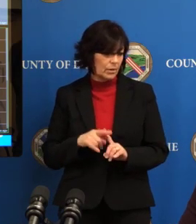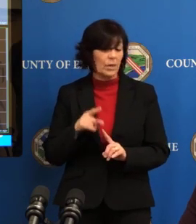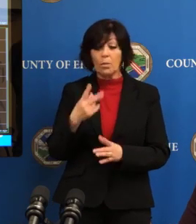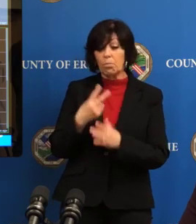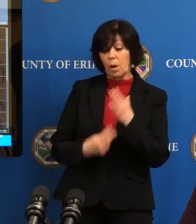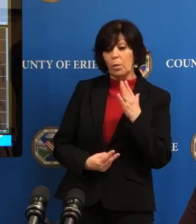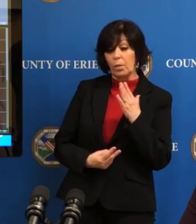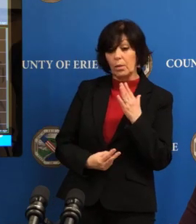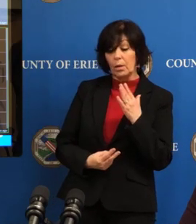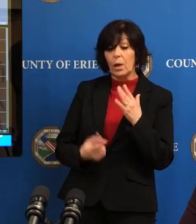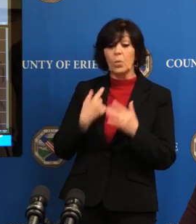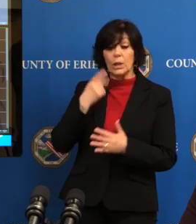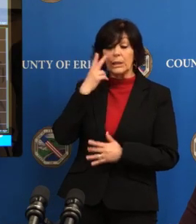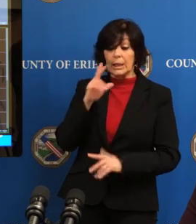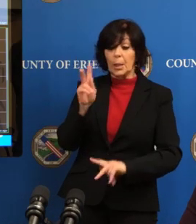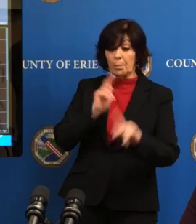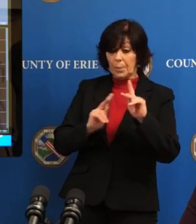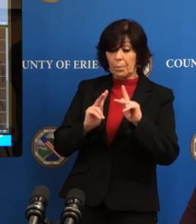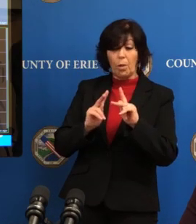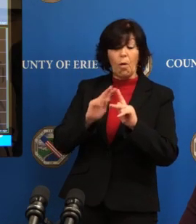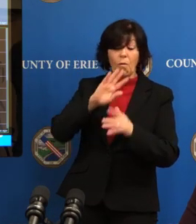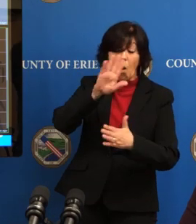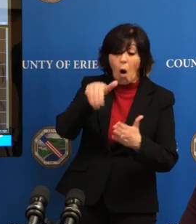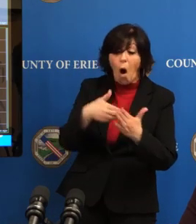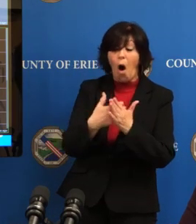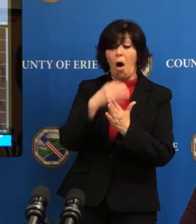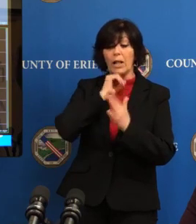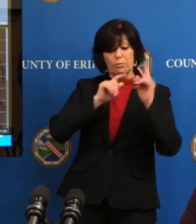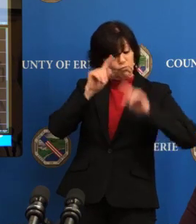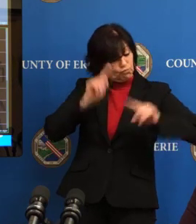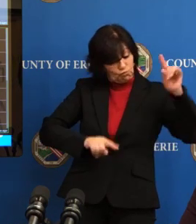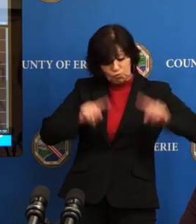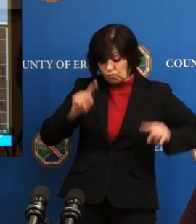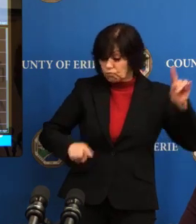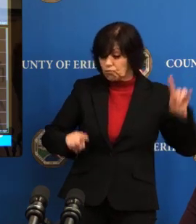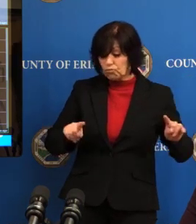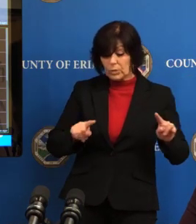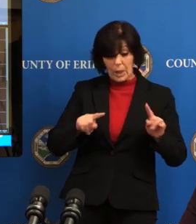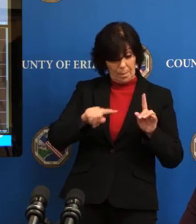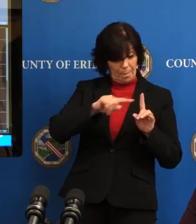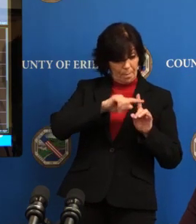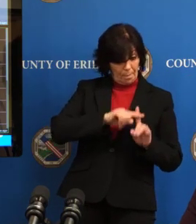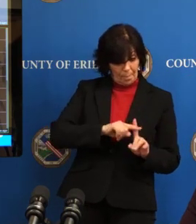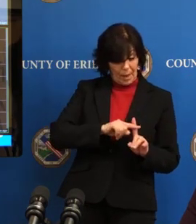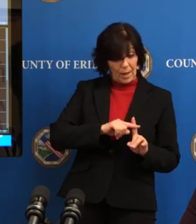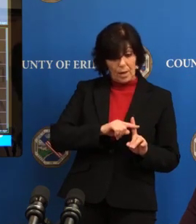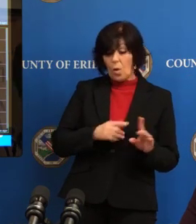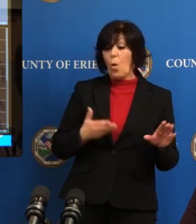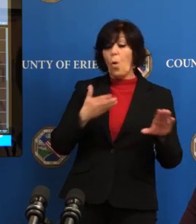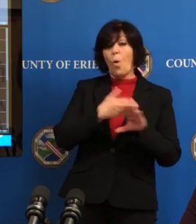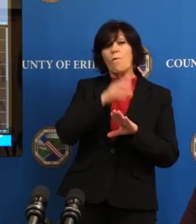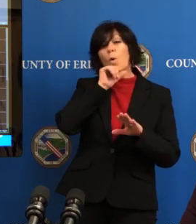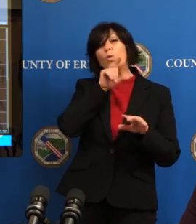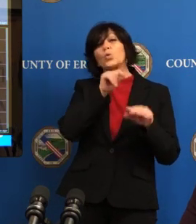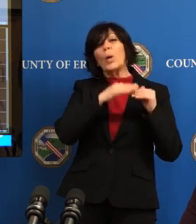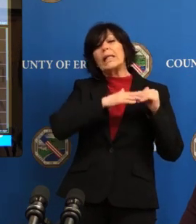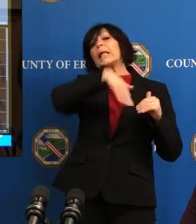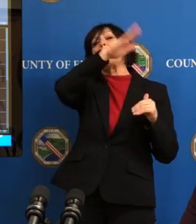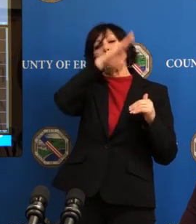Both. I mean, we're seeing people of all age ranges, over the age of 20 and up.